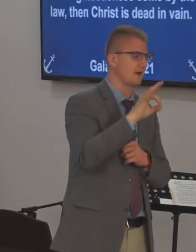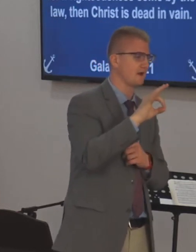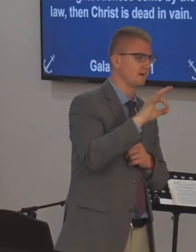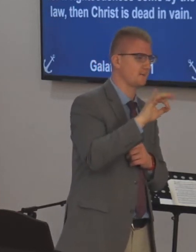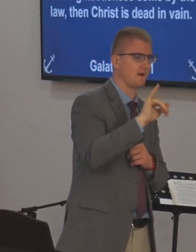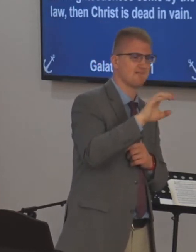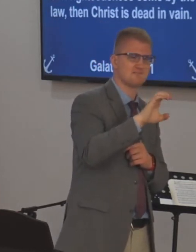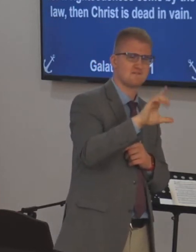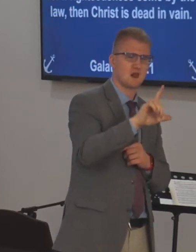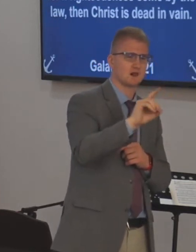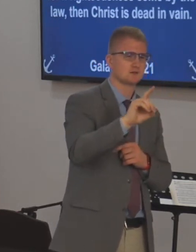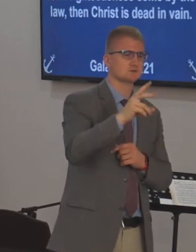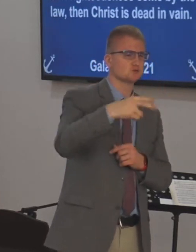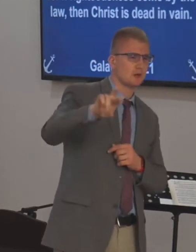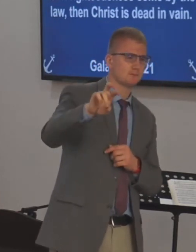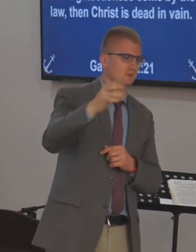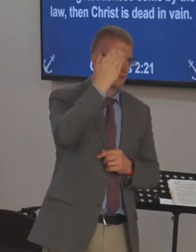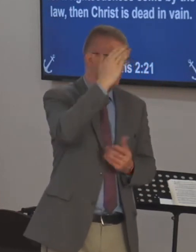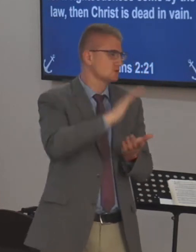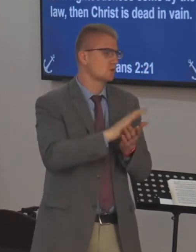you a little bit more, but in